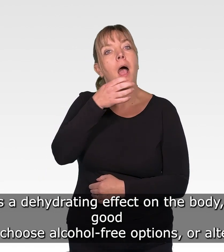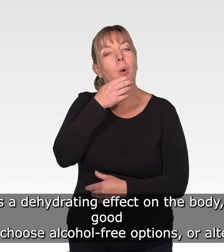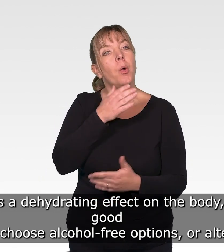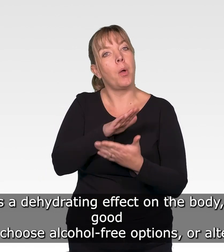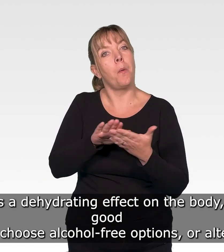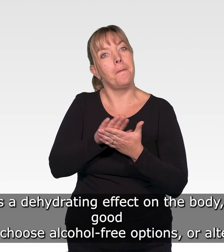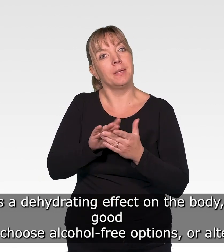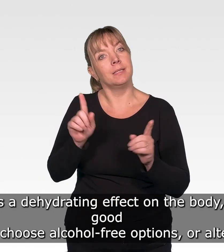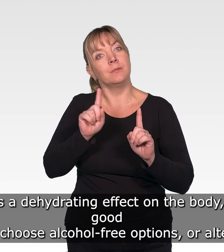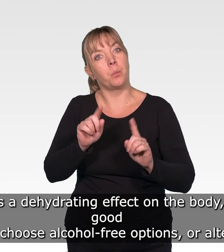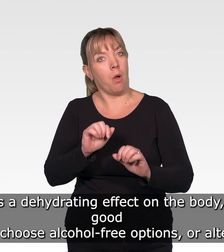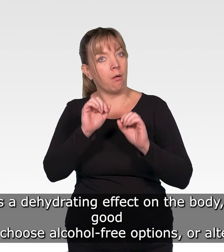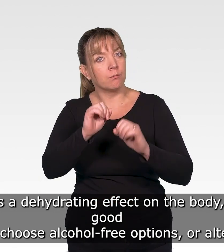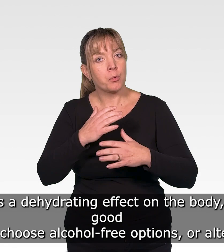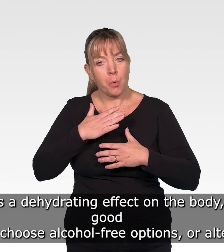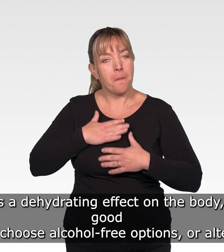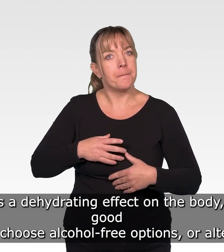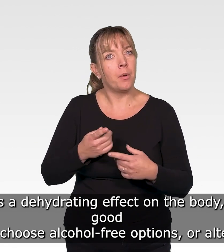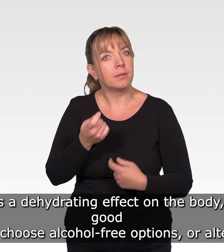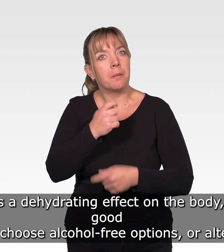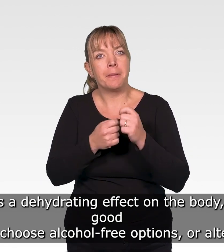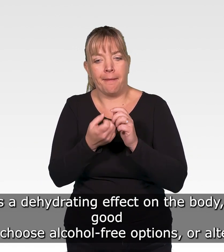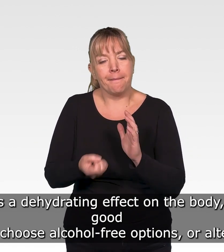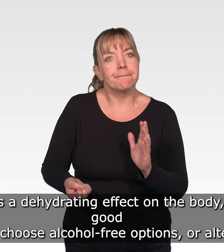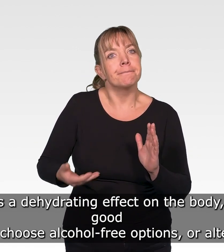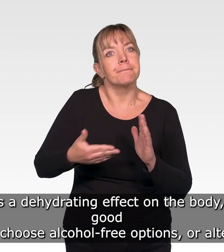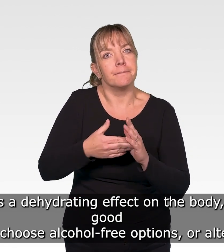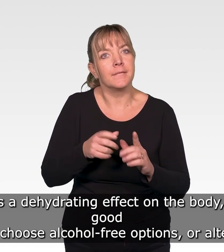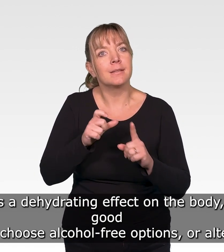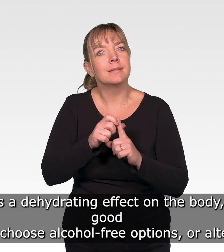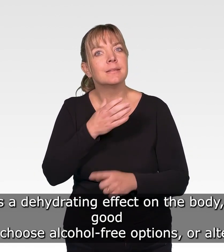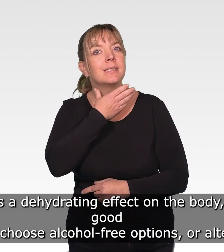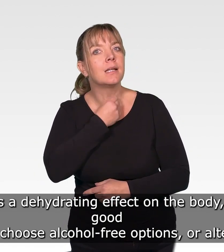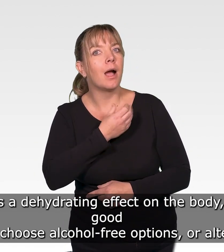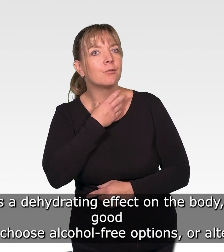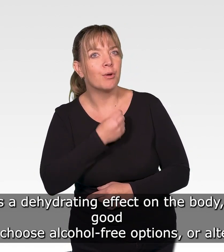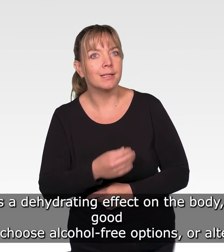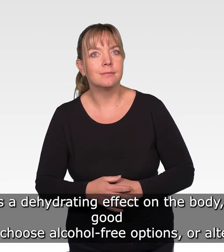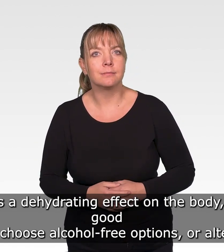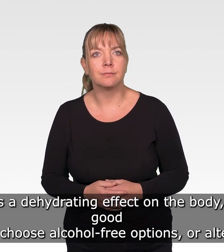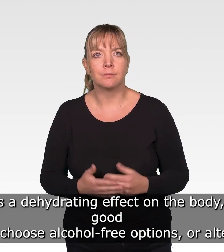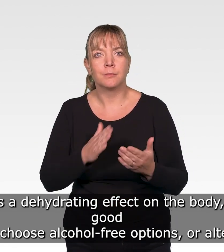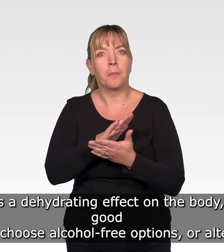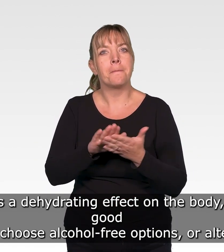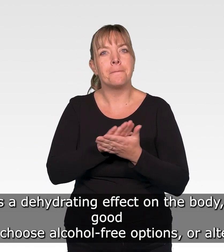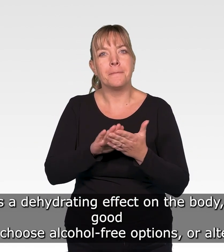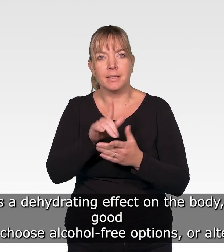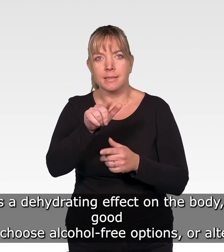Alcohol has a dehydrating effect on the body, so it is a good idea to choose alcohol-free options.